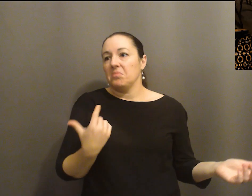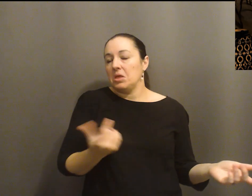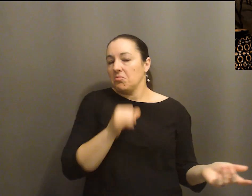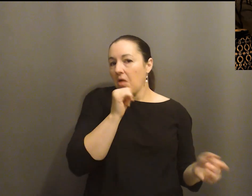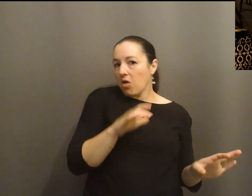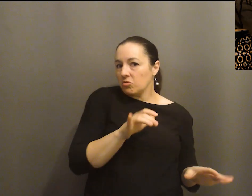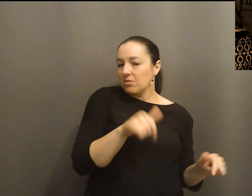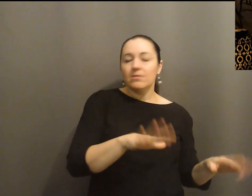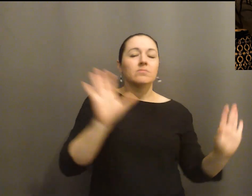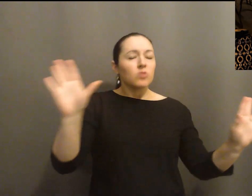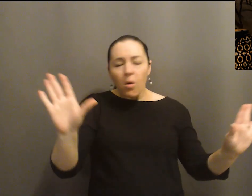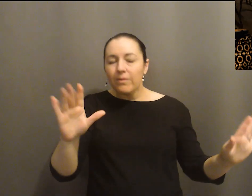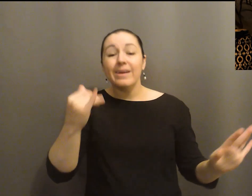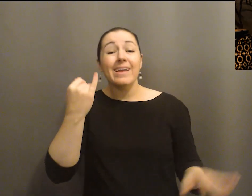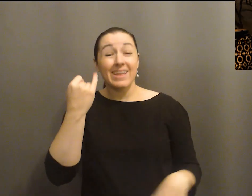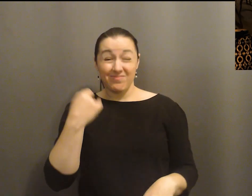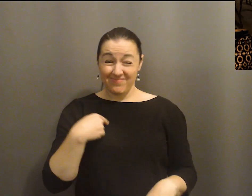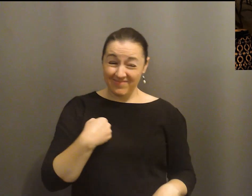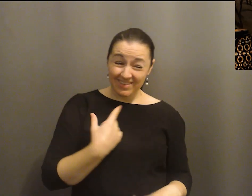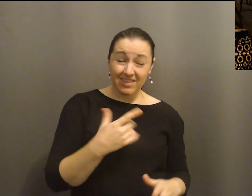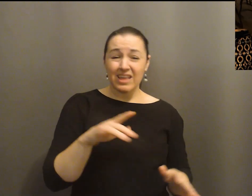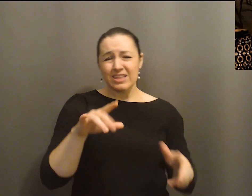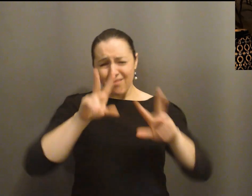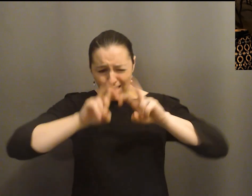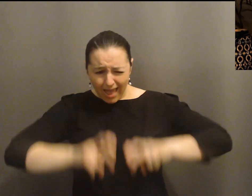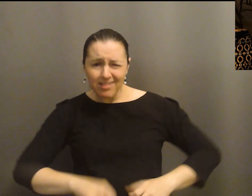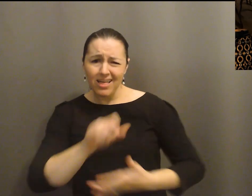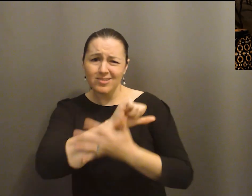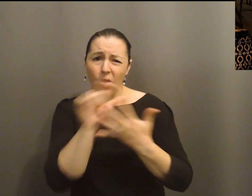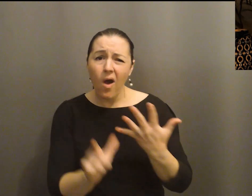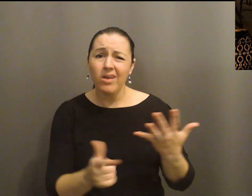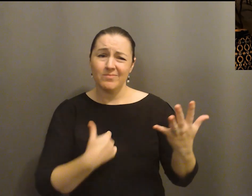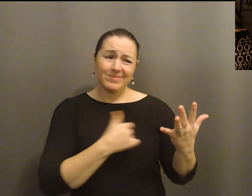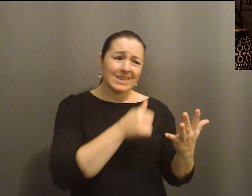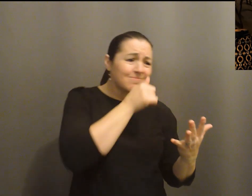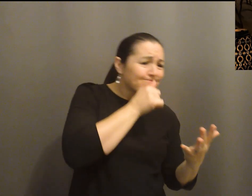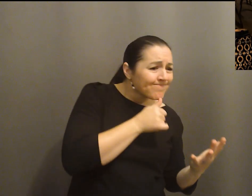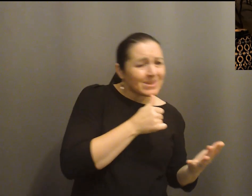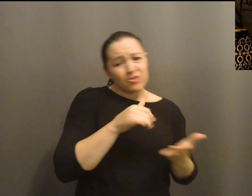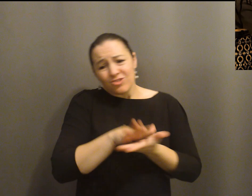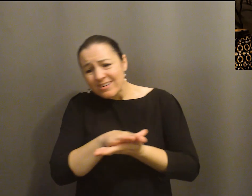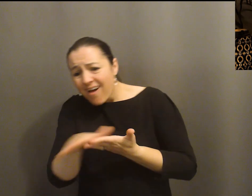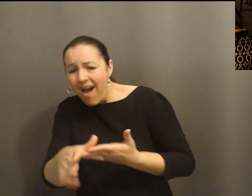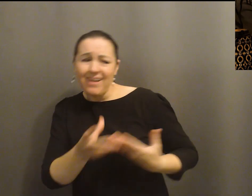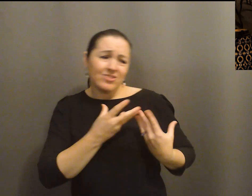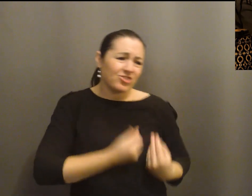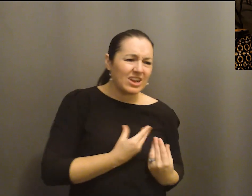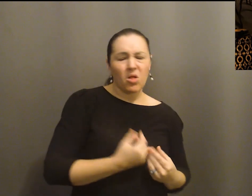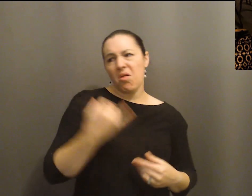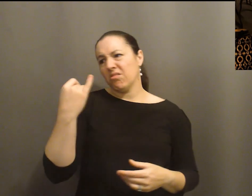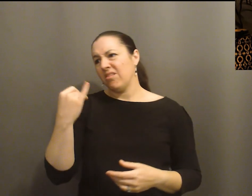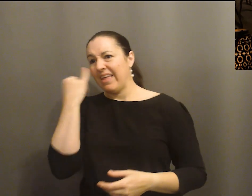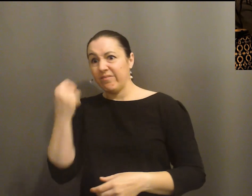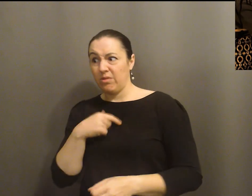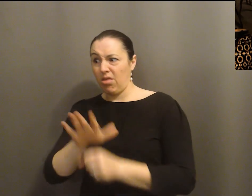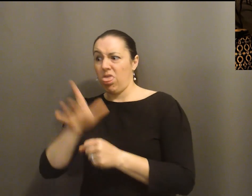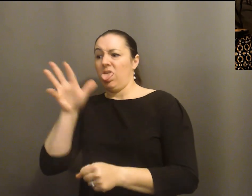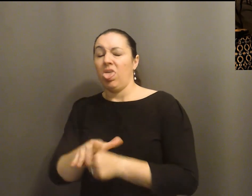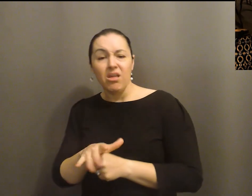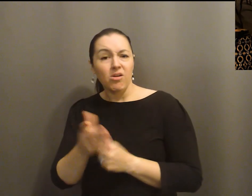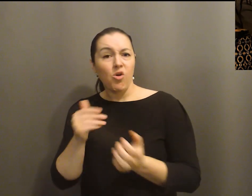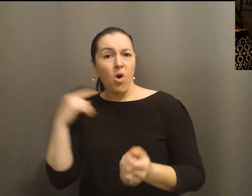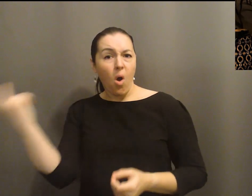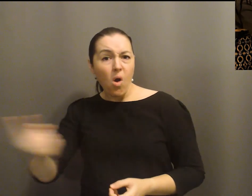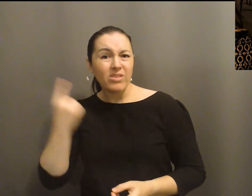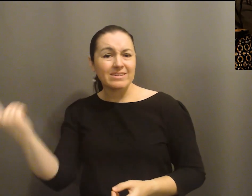through this We're like Am I loving? Am I kind? Am I patient? Am I faithful? Am I gentle? Man, blowing up All the time I'm getting upset All the time And